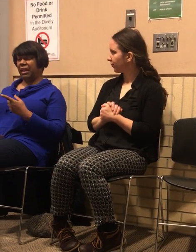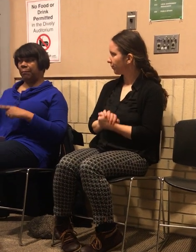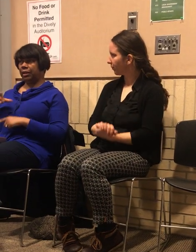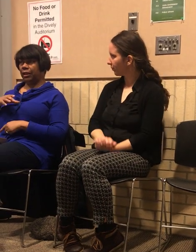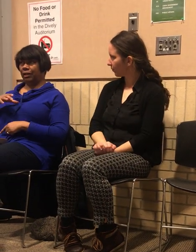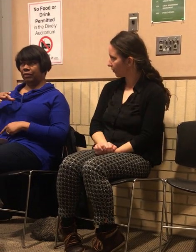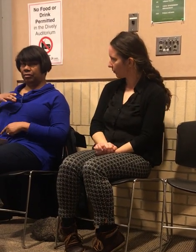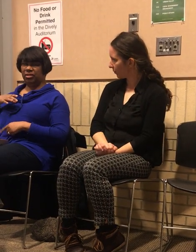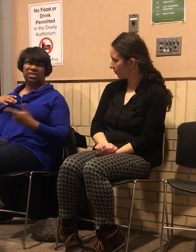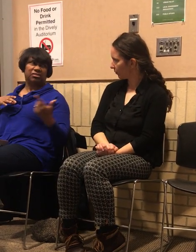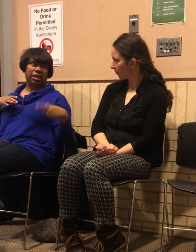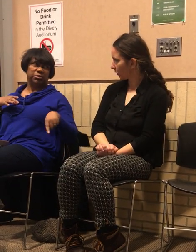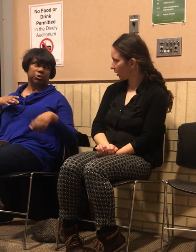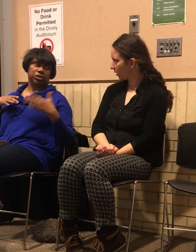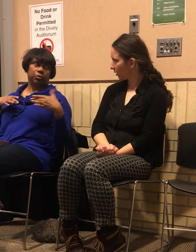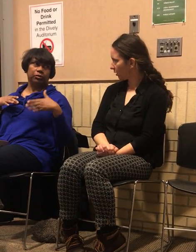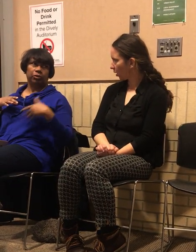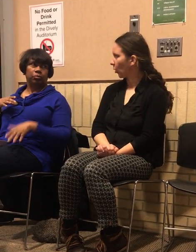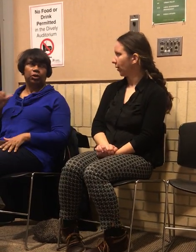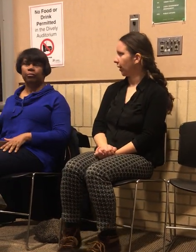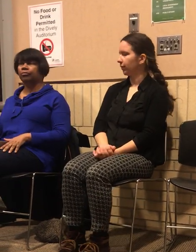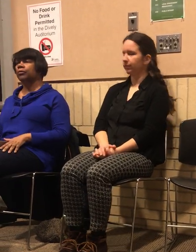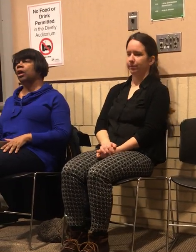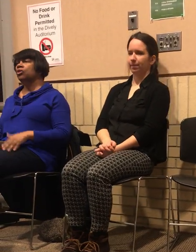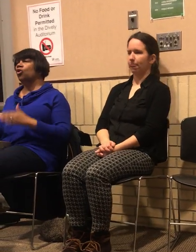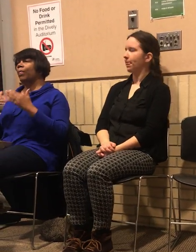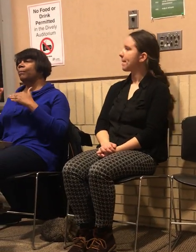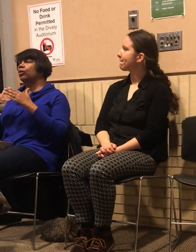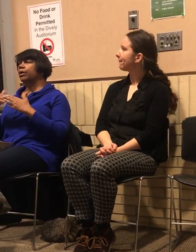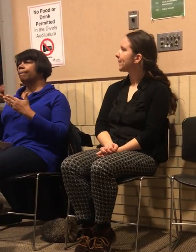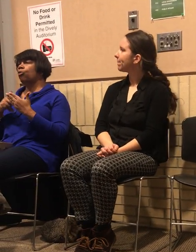was the proving ground for all green building projects, all transit